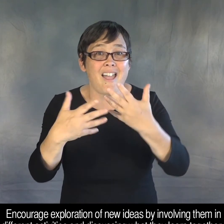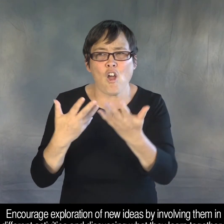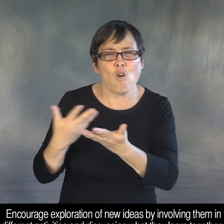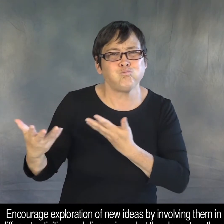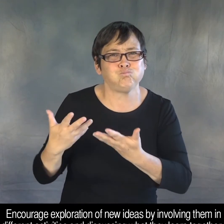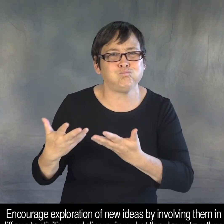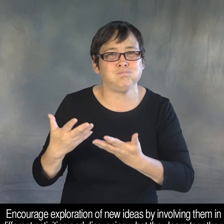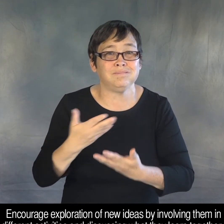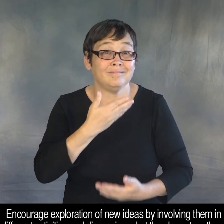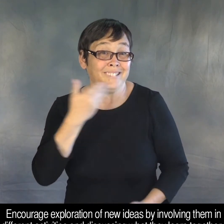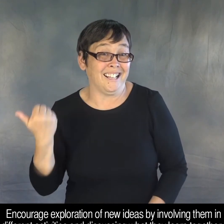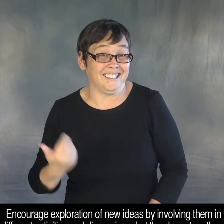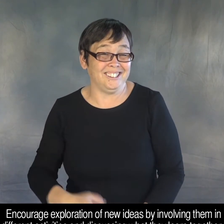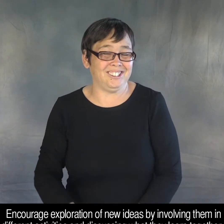together.